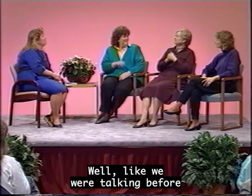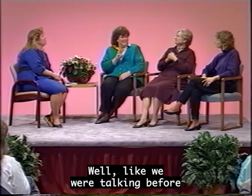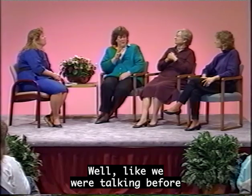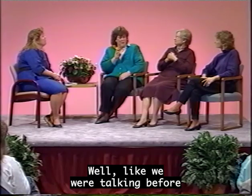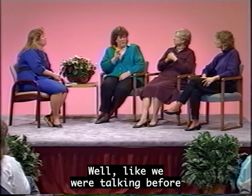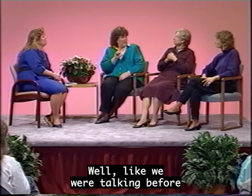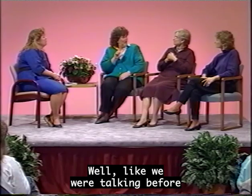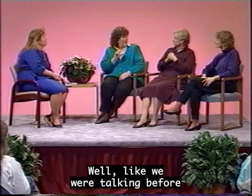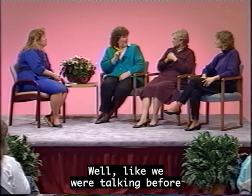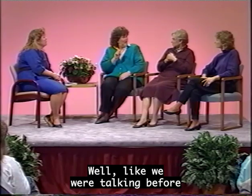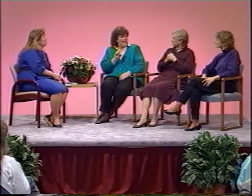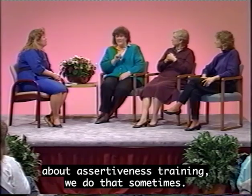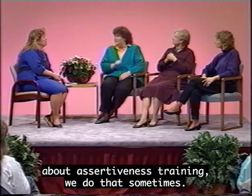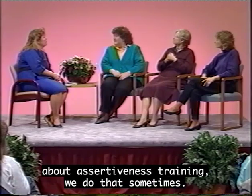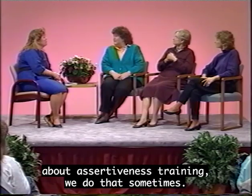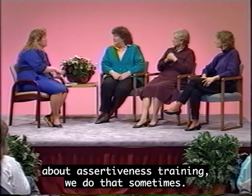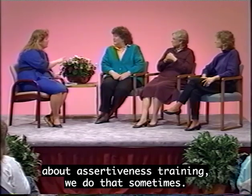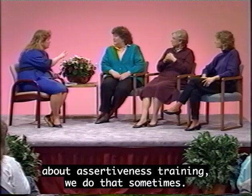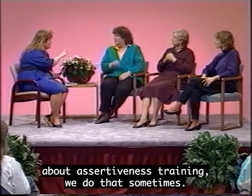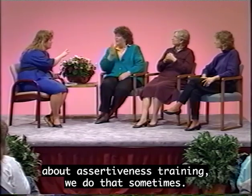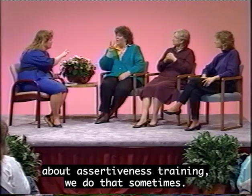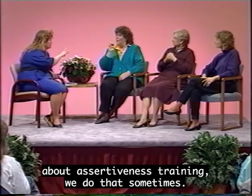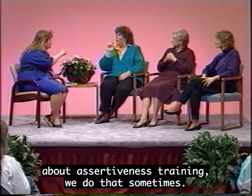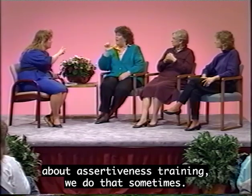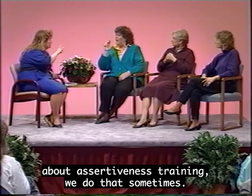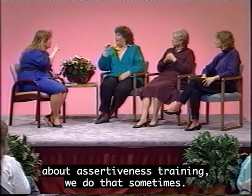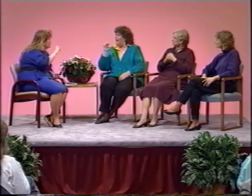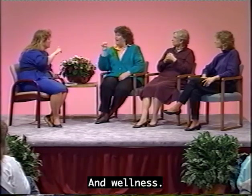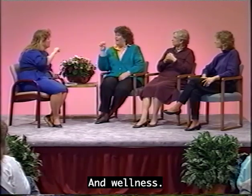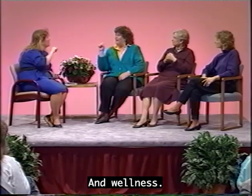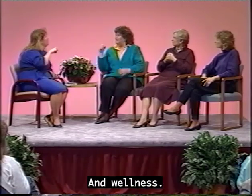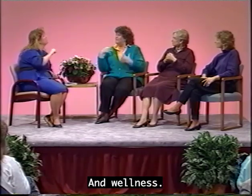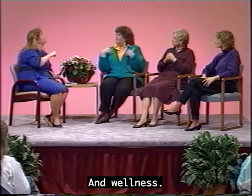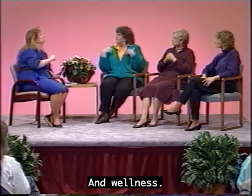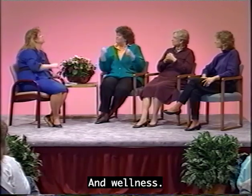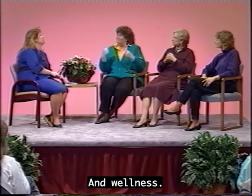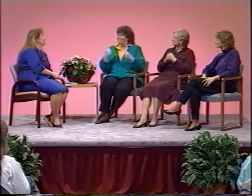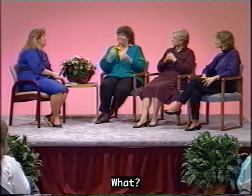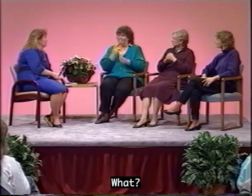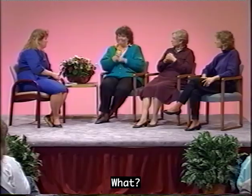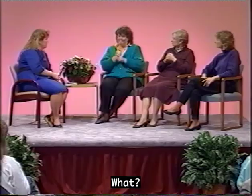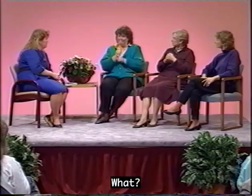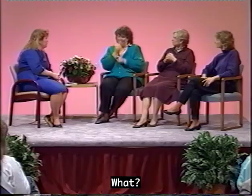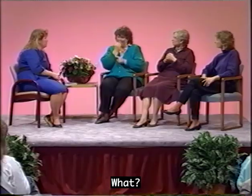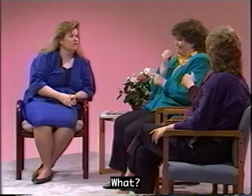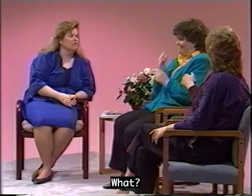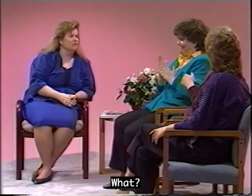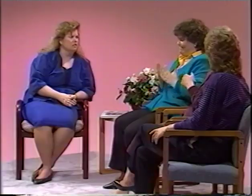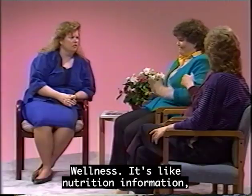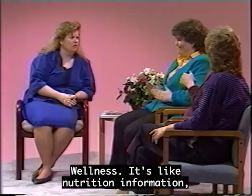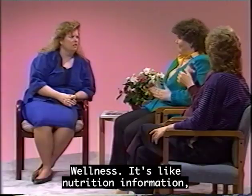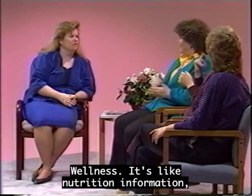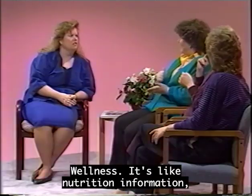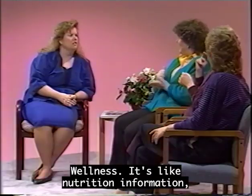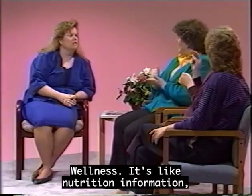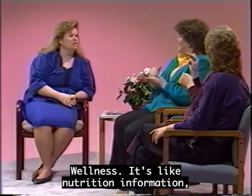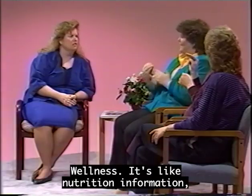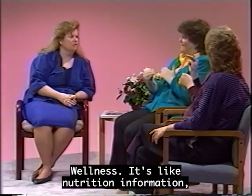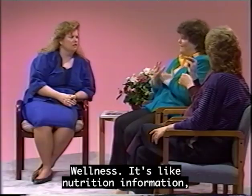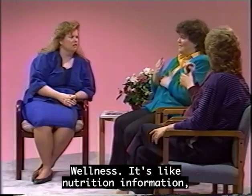like we were talking before about assertiveness training, we do that sometimes. And wellness. What? Wellness. Oh, it's like nutrition,